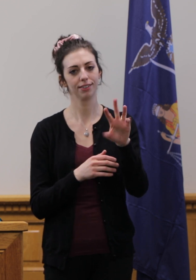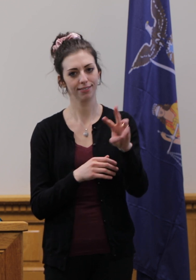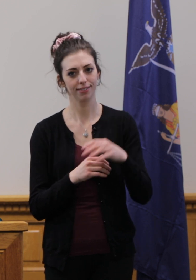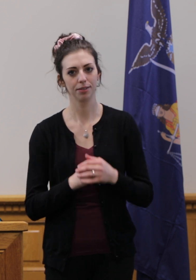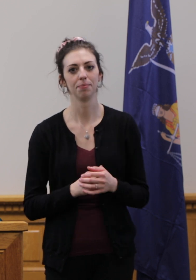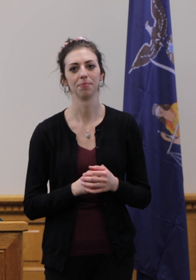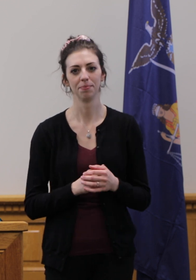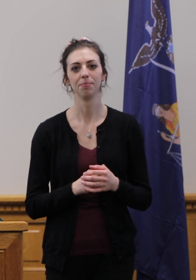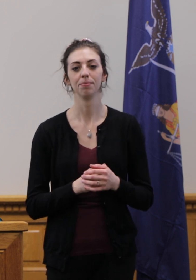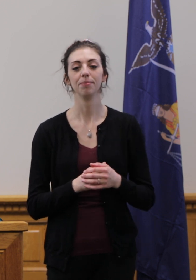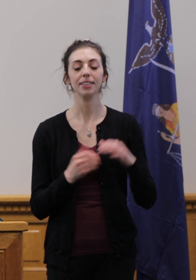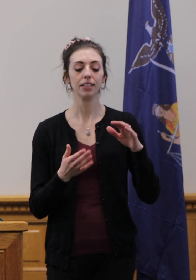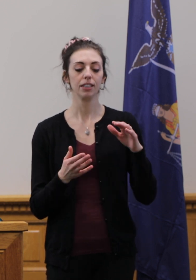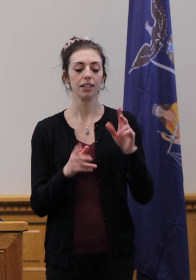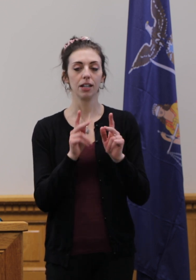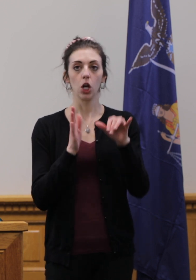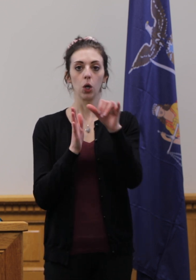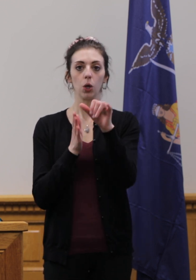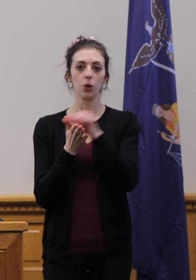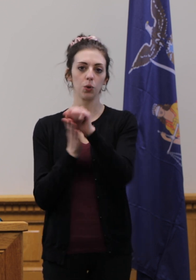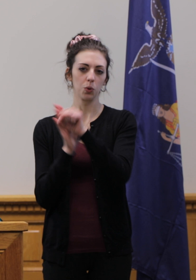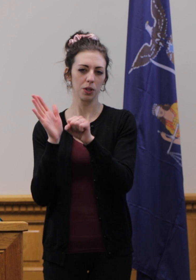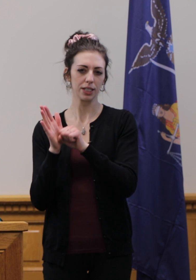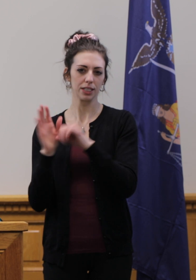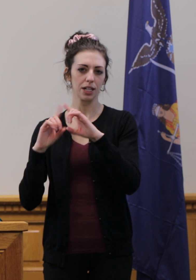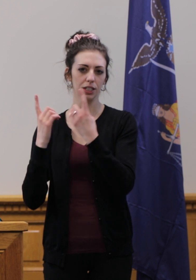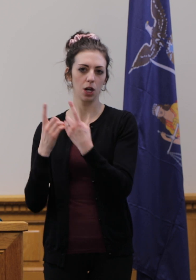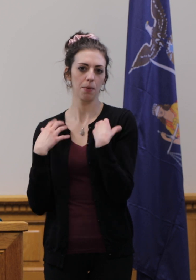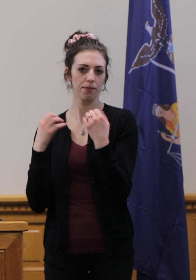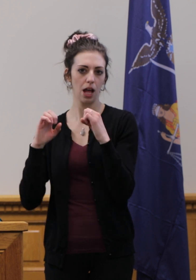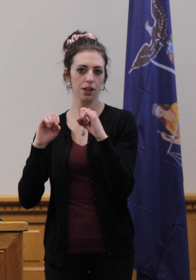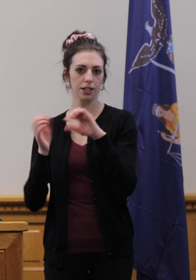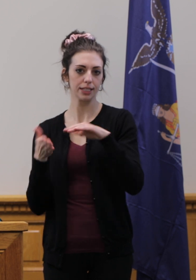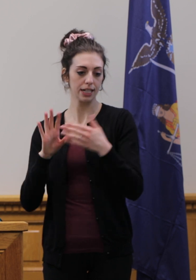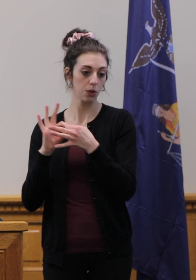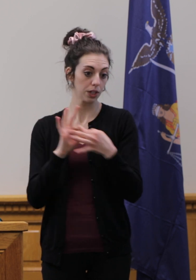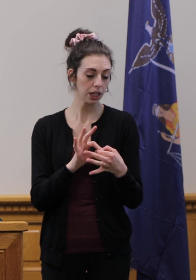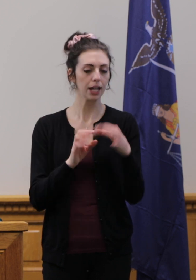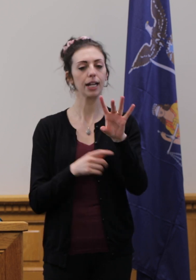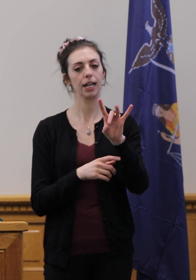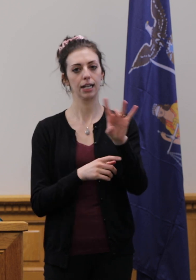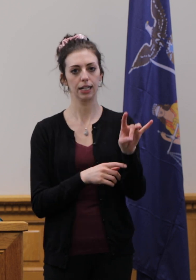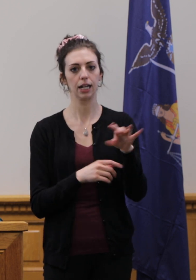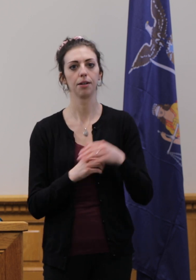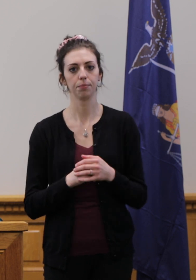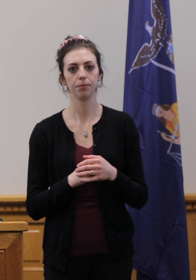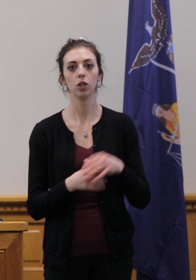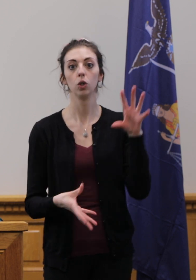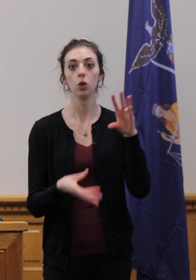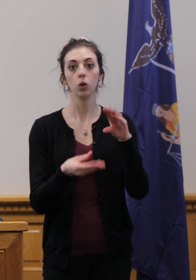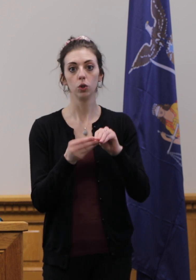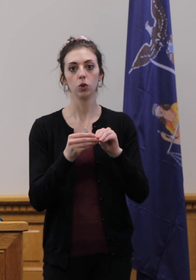5,856, deaths reported by New York State Department of Health 88, Total